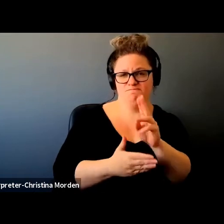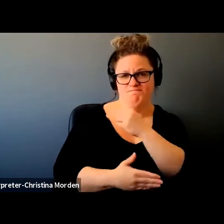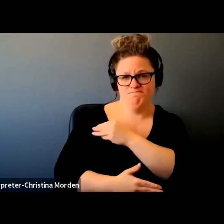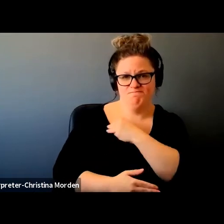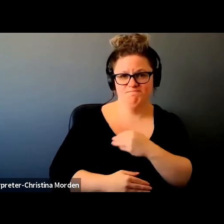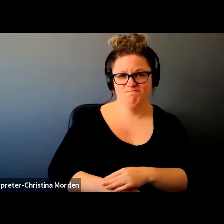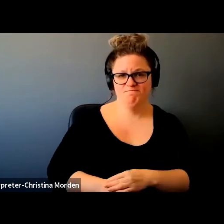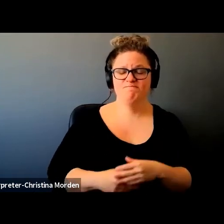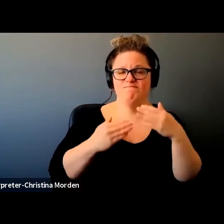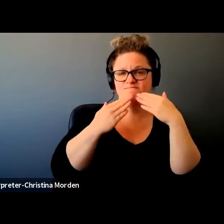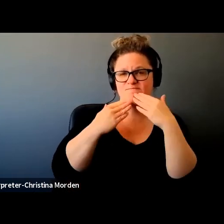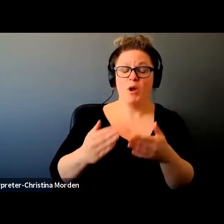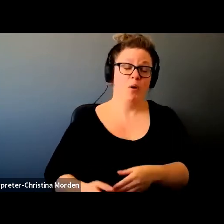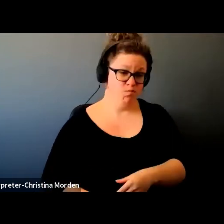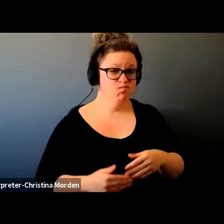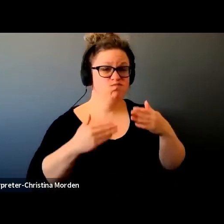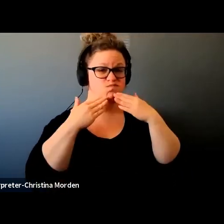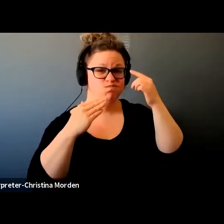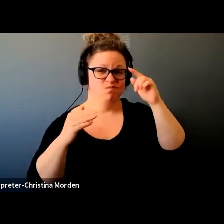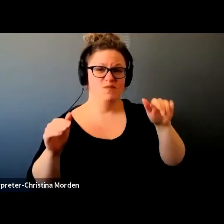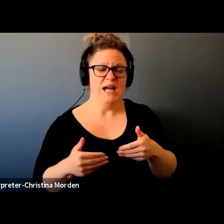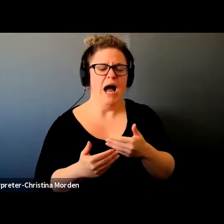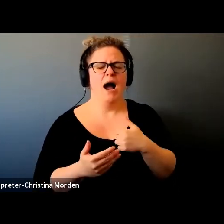trigger warning.